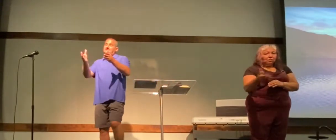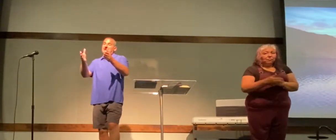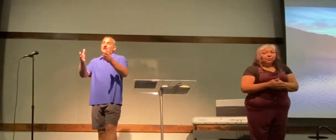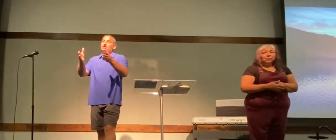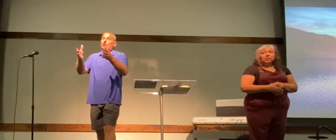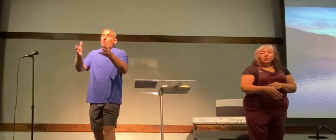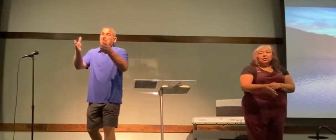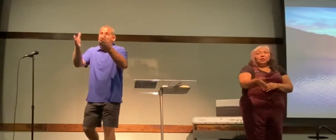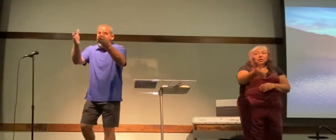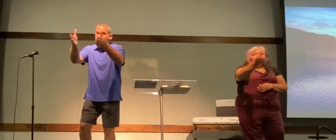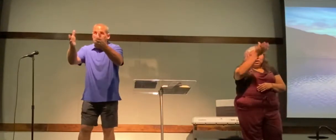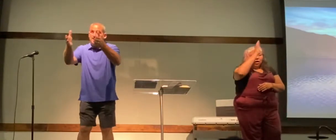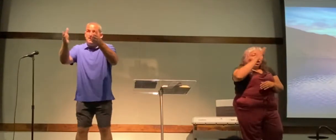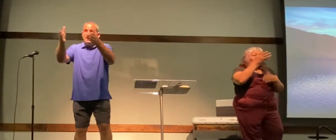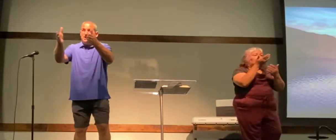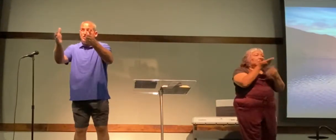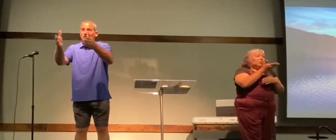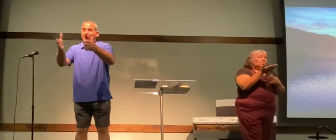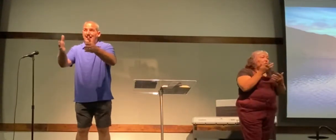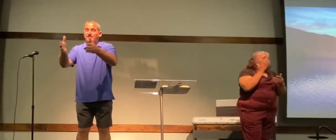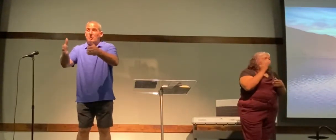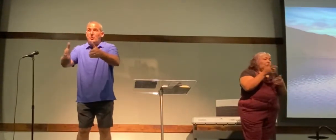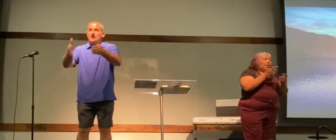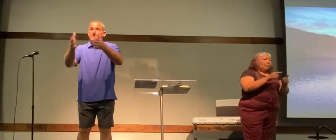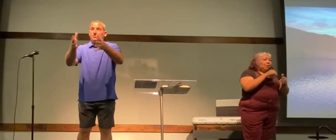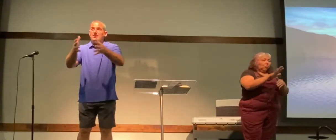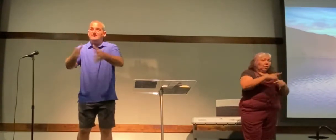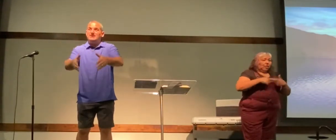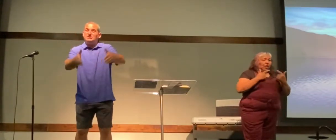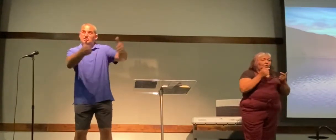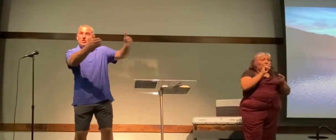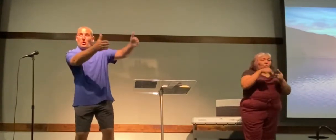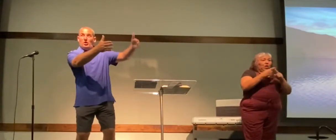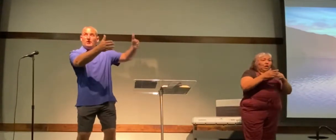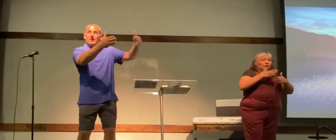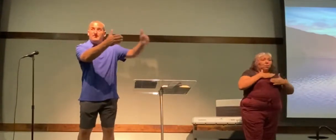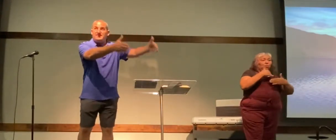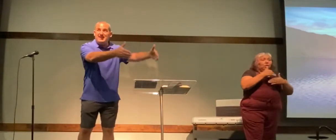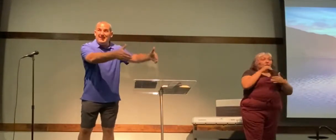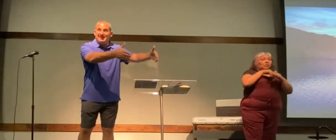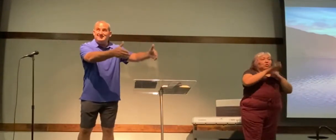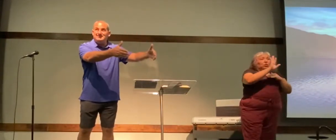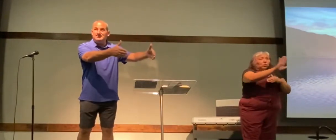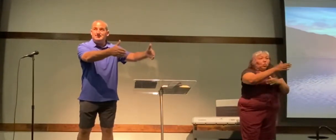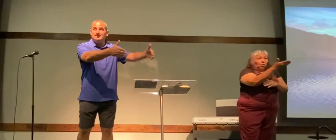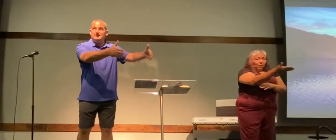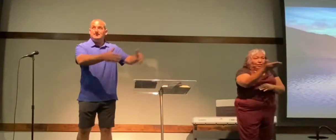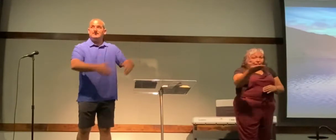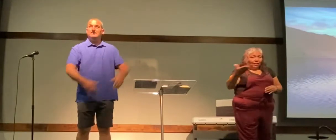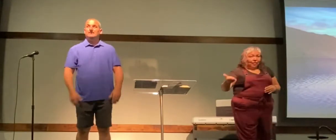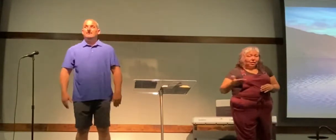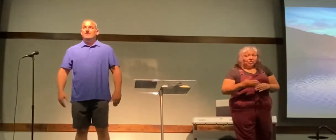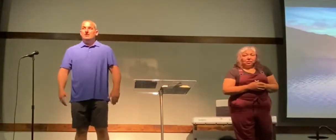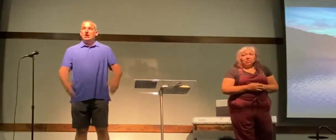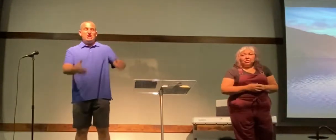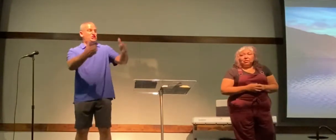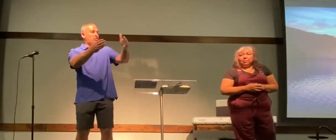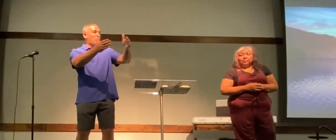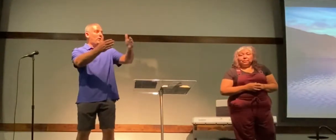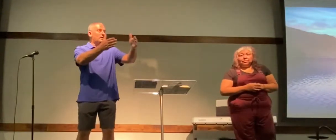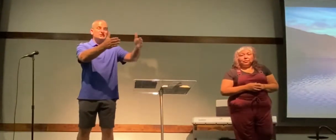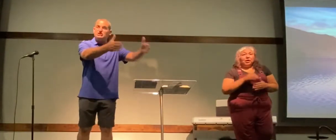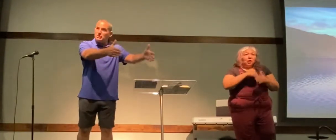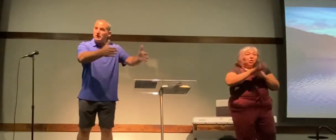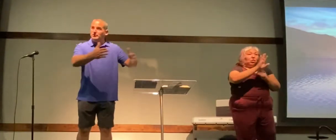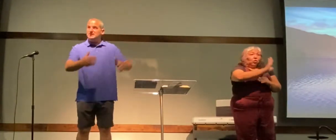God-sized things are going to happen in your life when he breathes into your things. Into